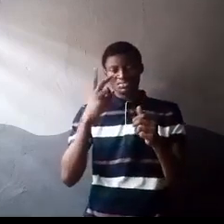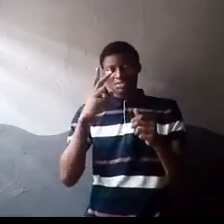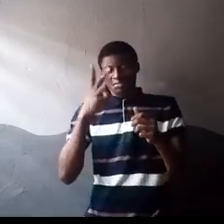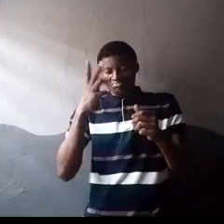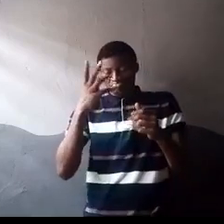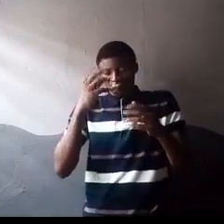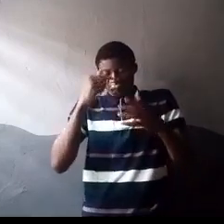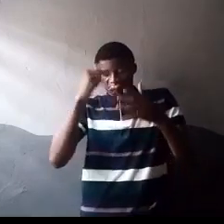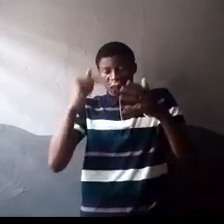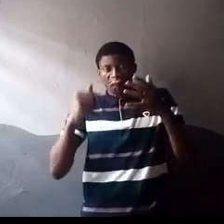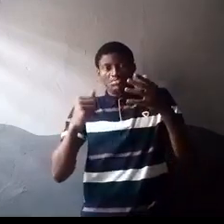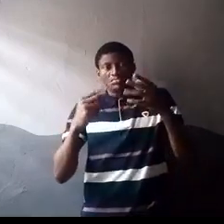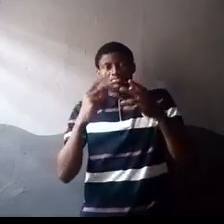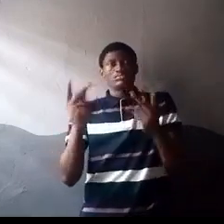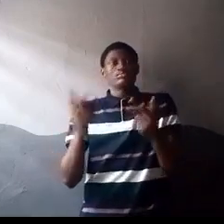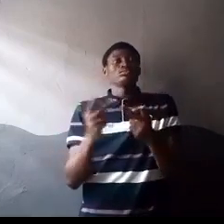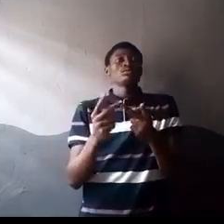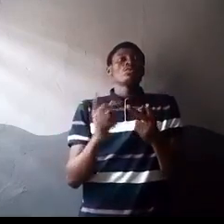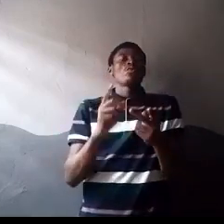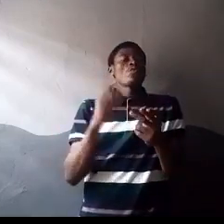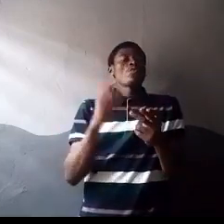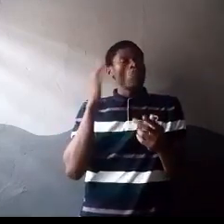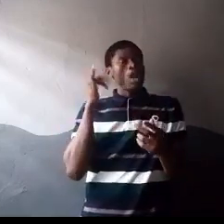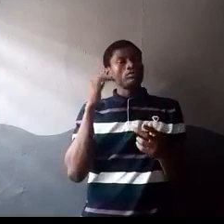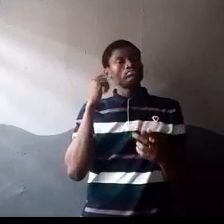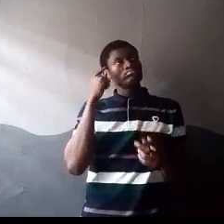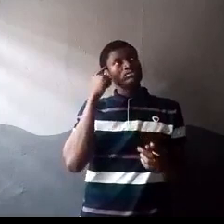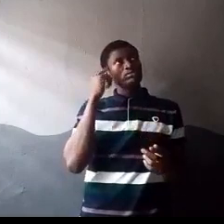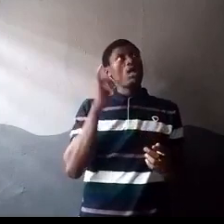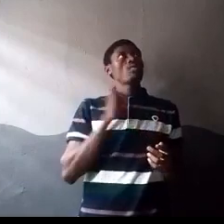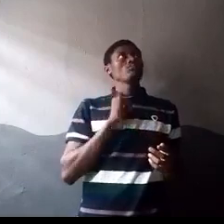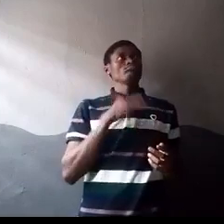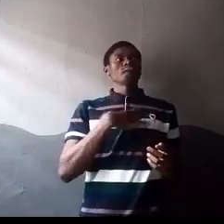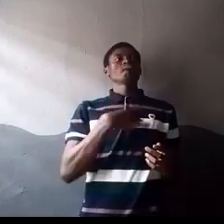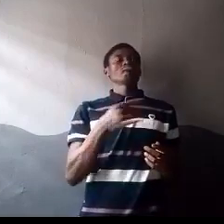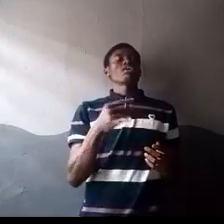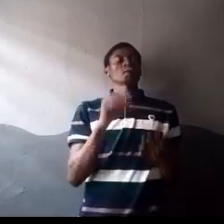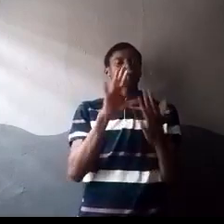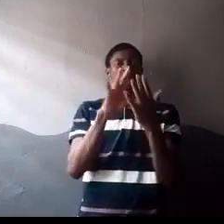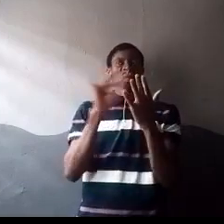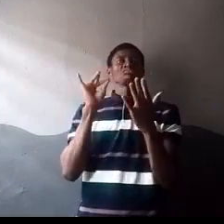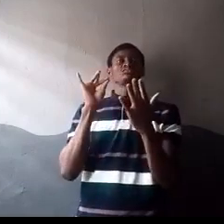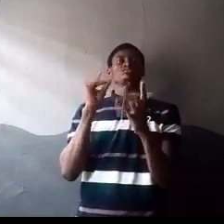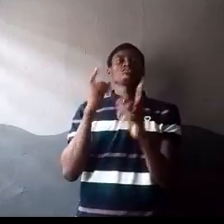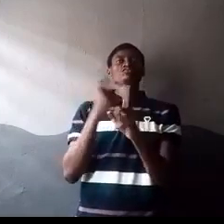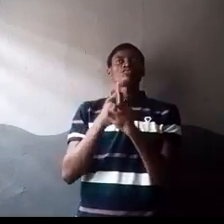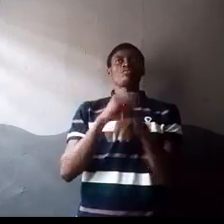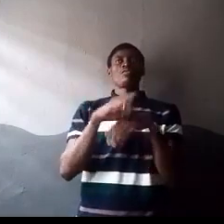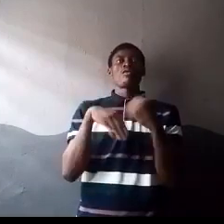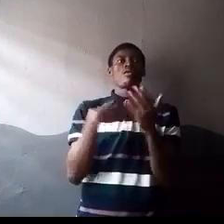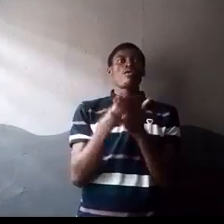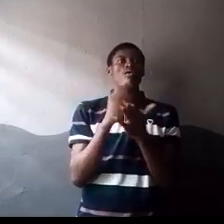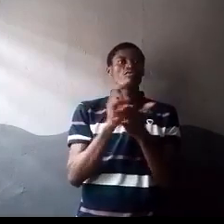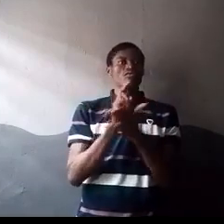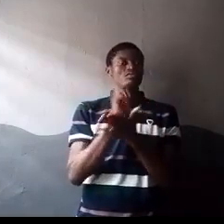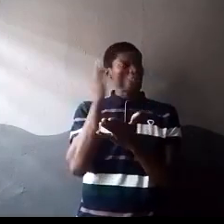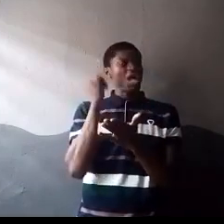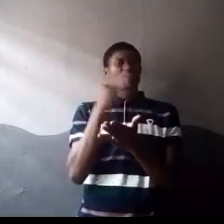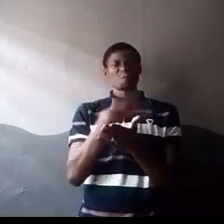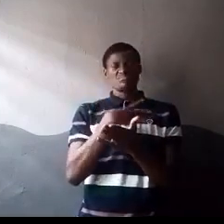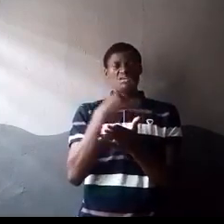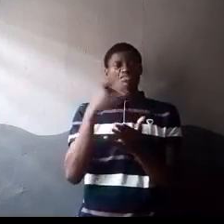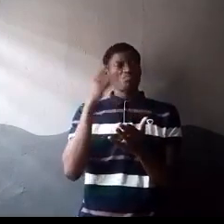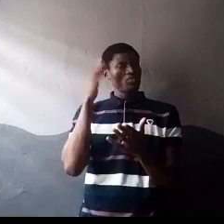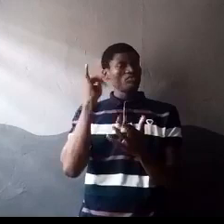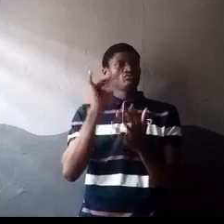that's where you should go, why you preferred it amongst all the universities in the world. Why did you choose that particular one? You can get